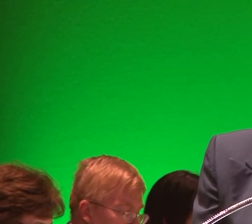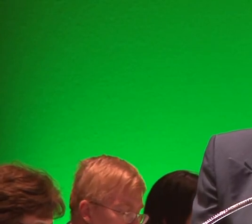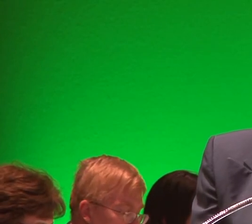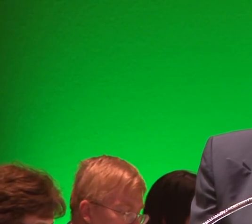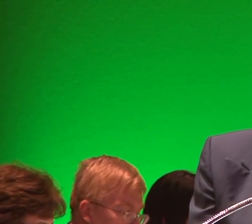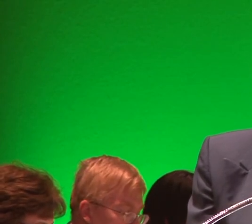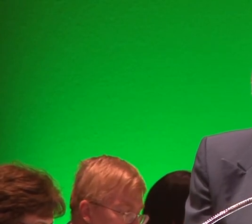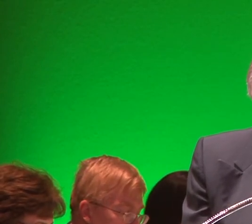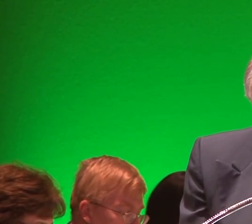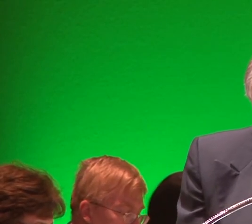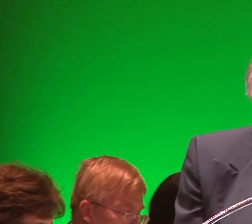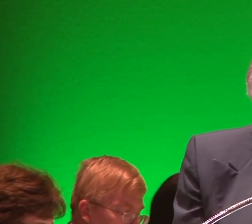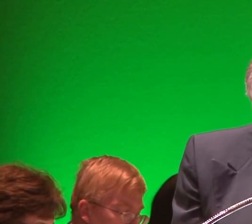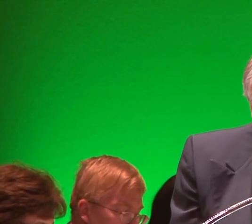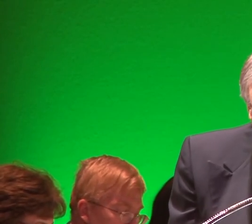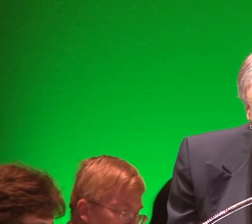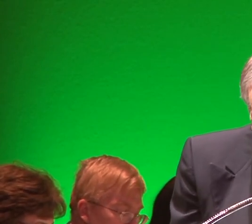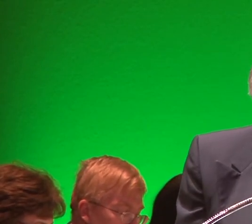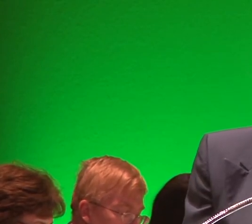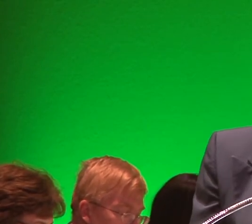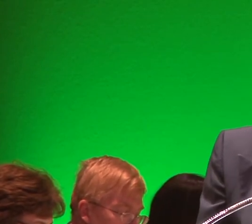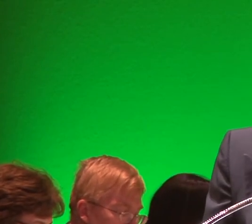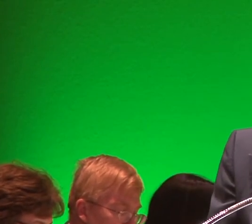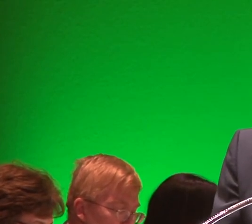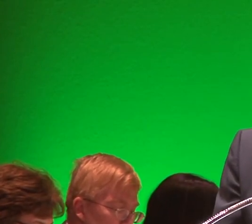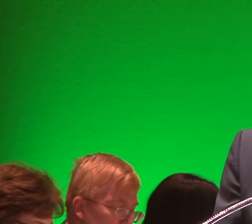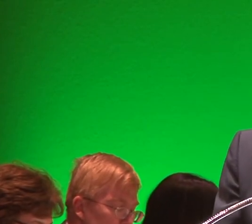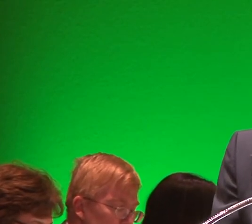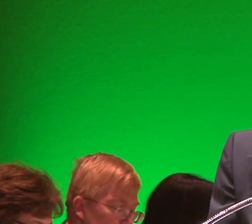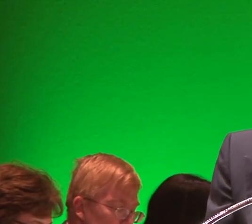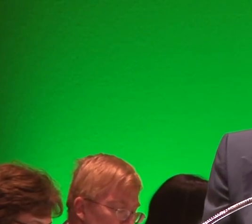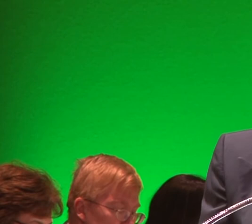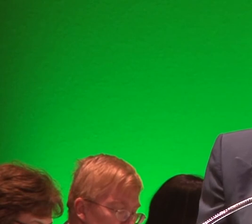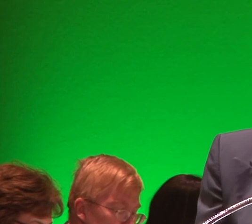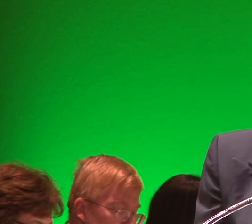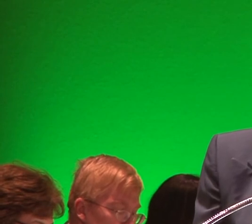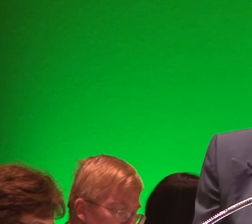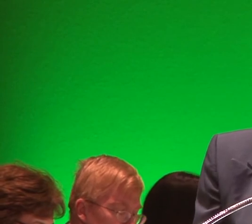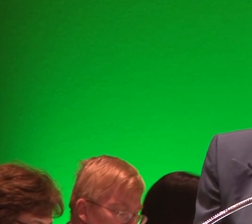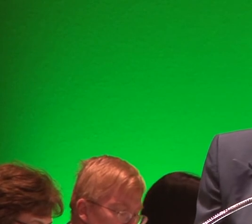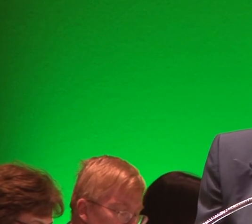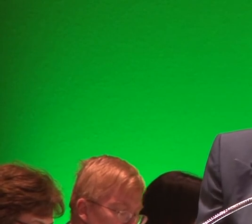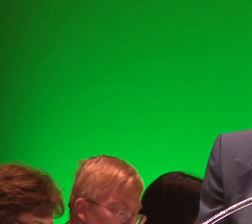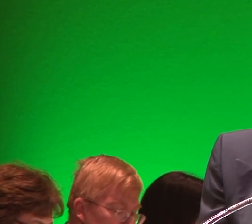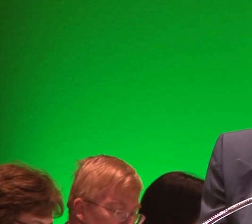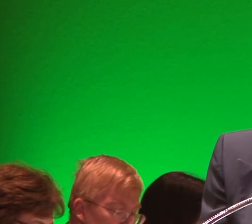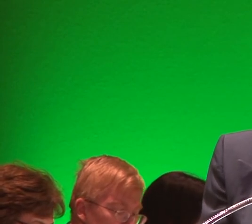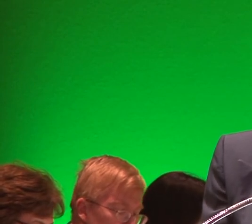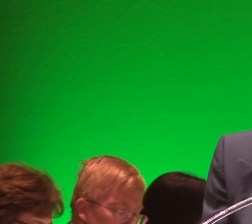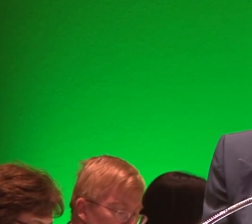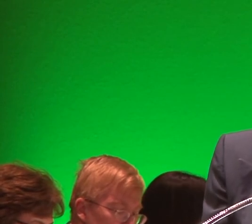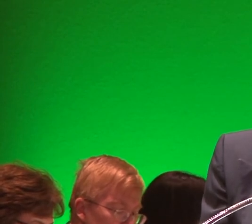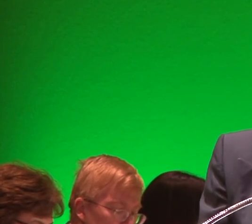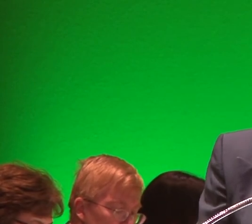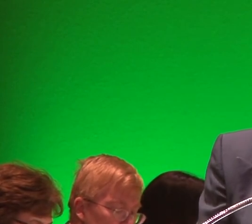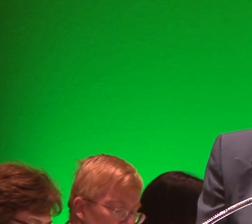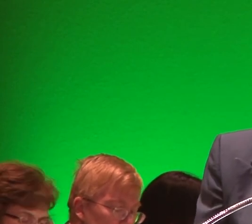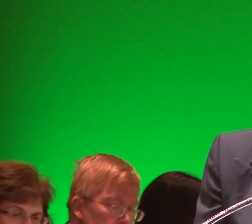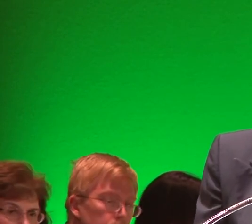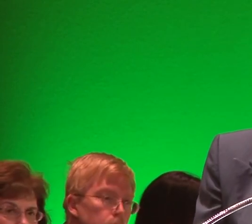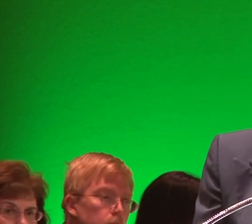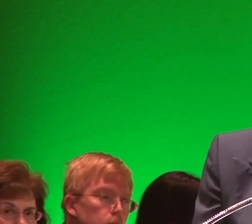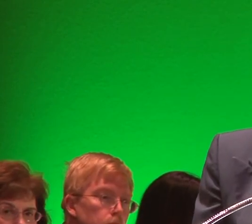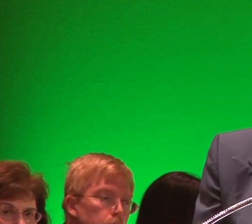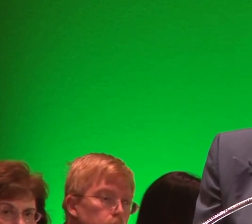Stars, which includes a certificate of recognition and invitation letter to complete an online application for